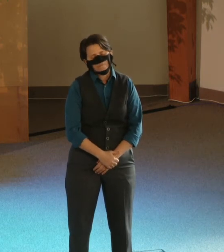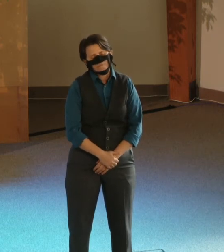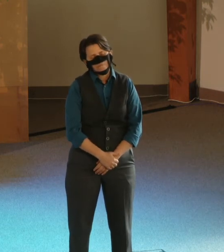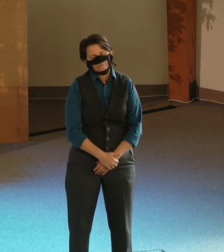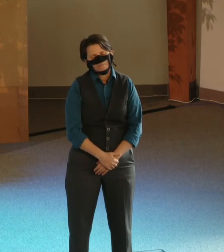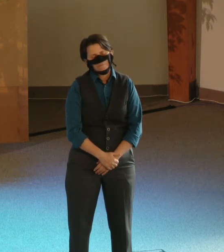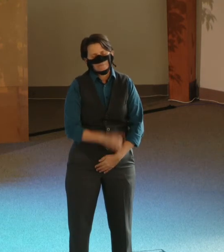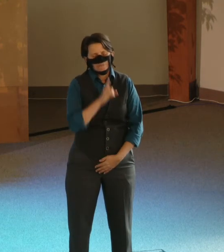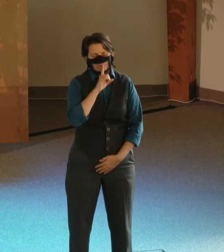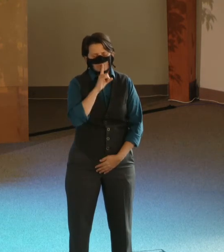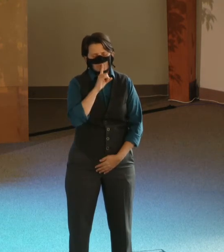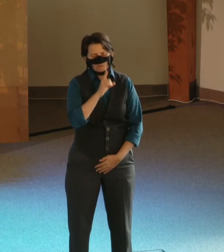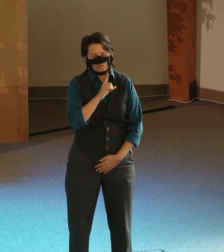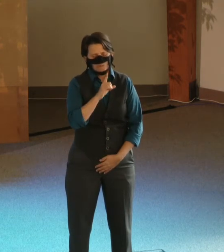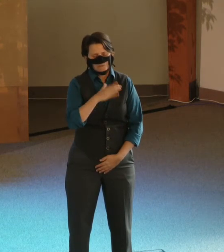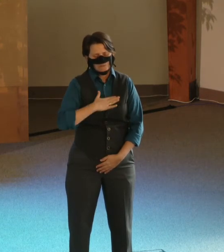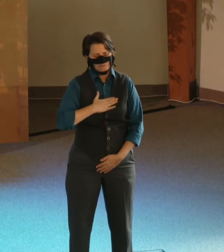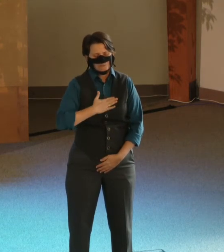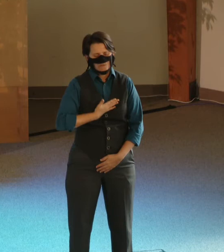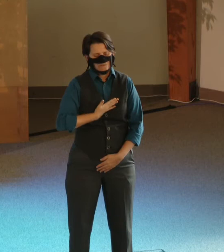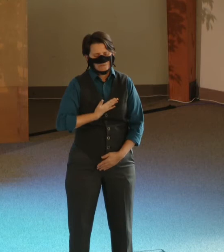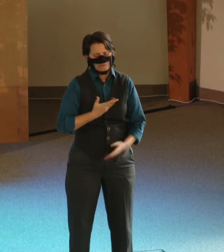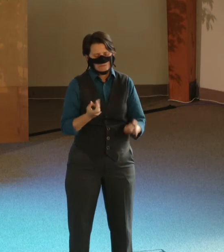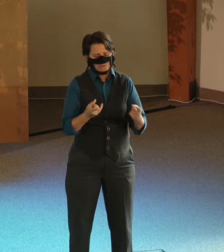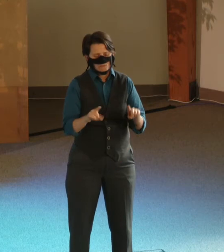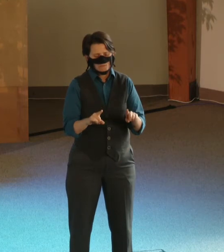And so it is, and so we let it be. Amen.